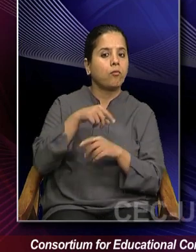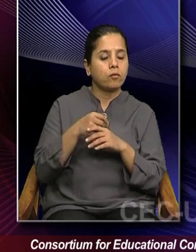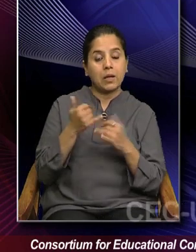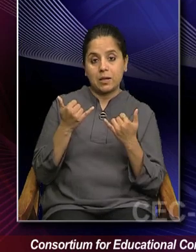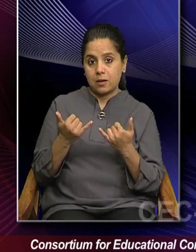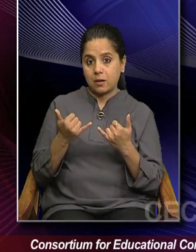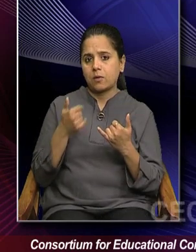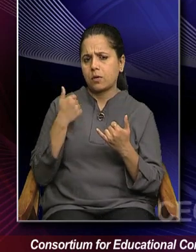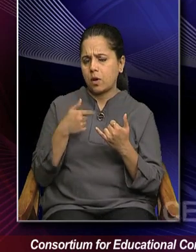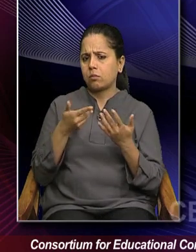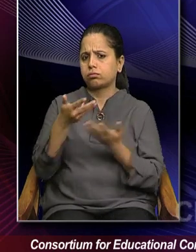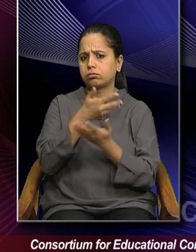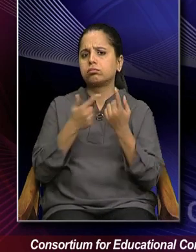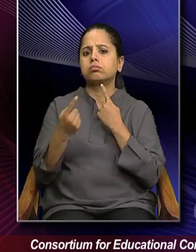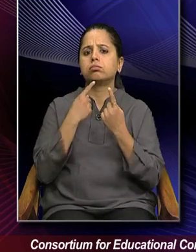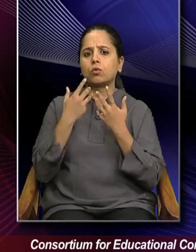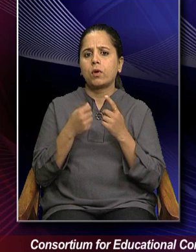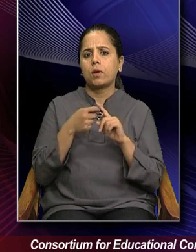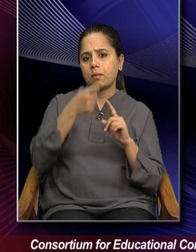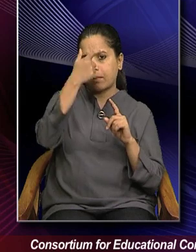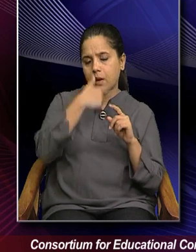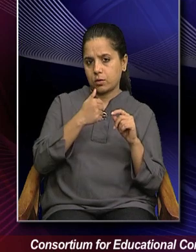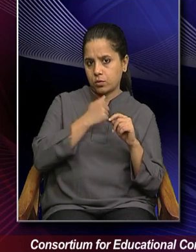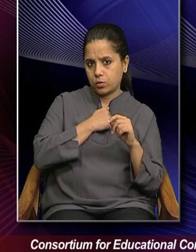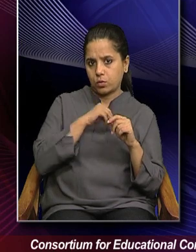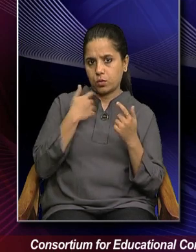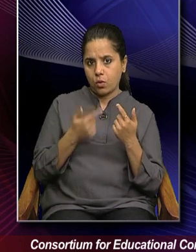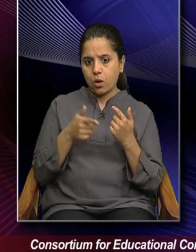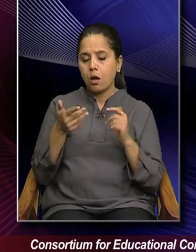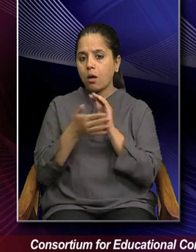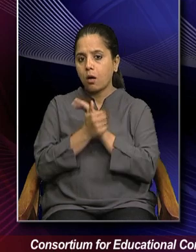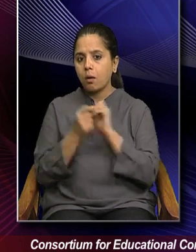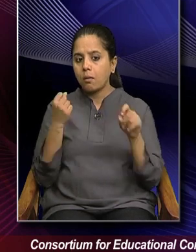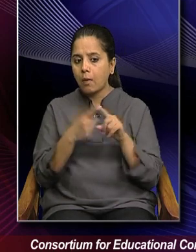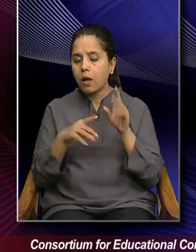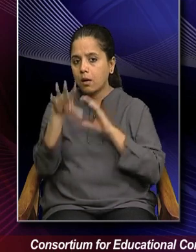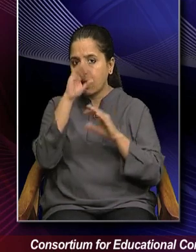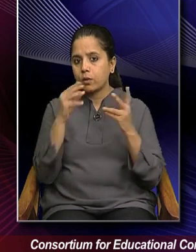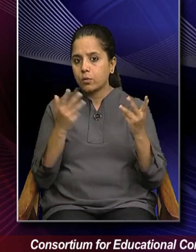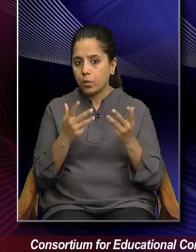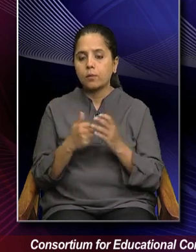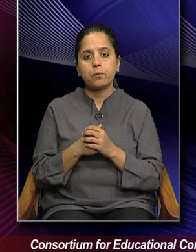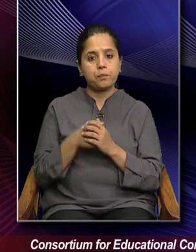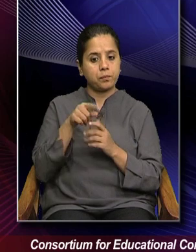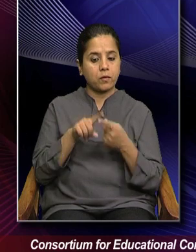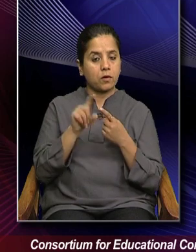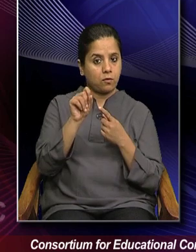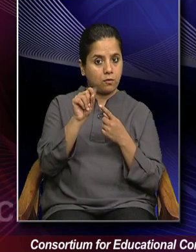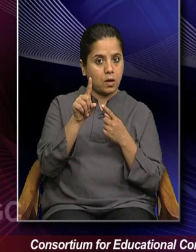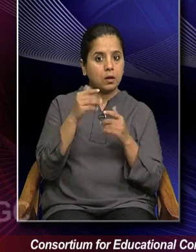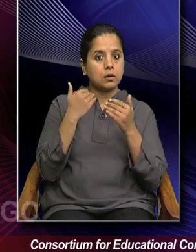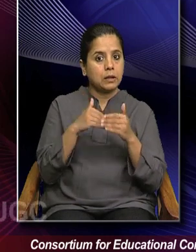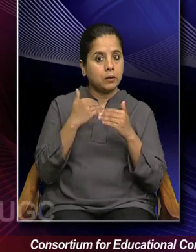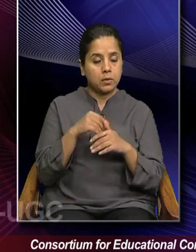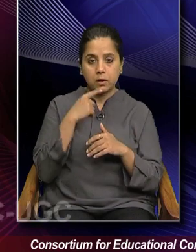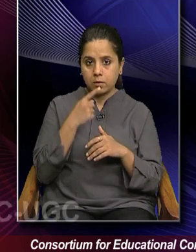Now, let me discuss the personalized and the competency based learning. The first